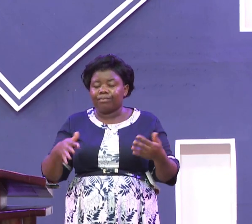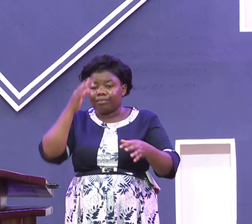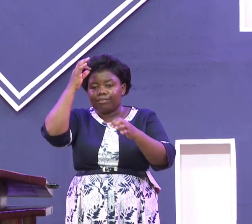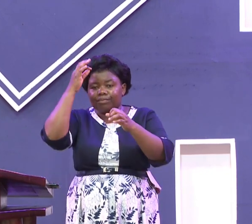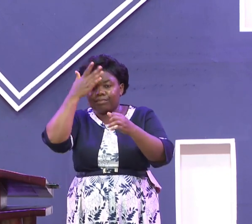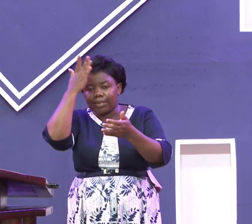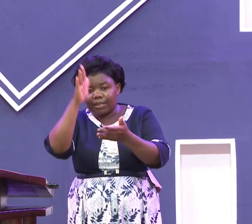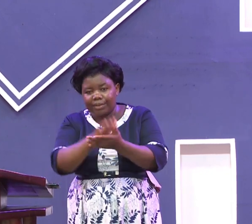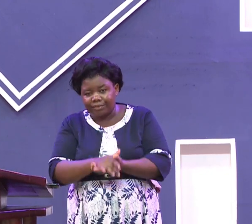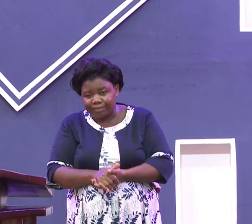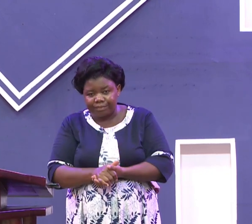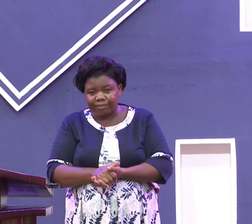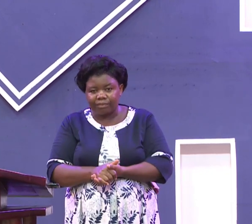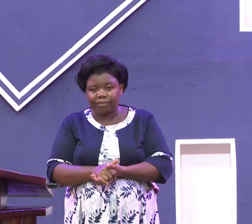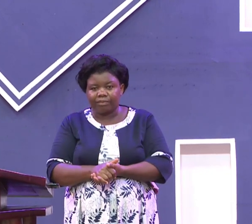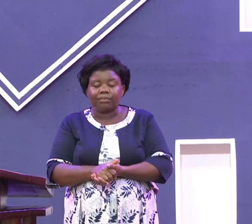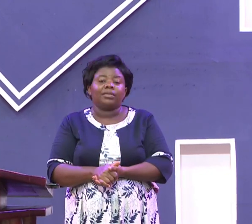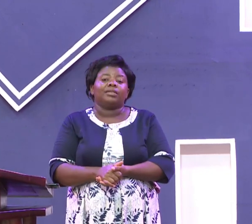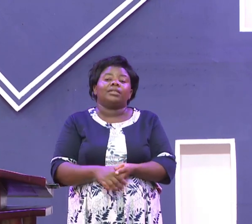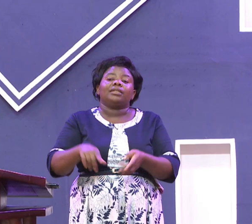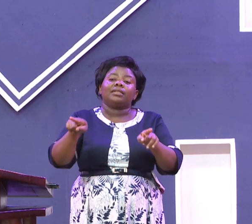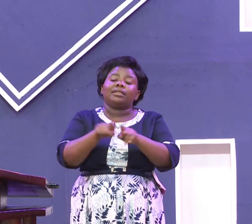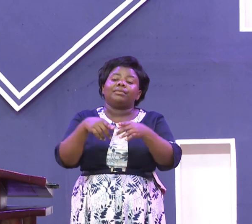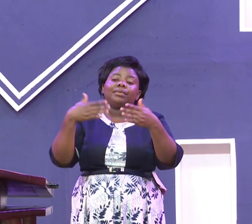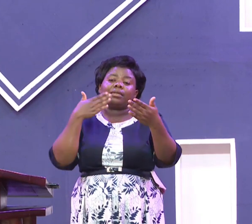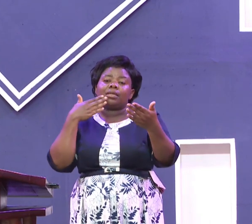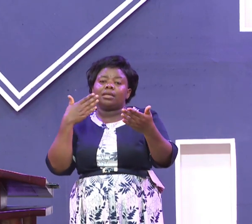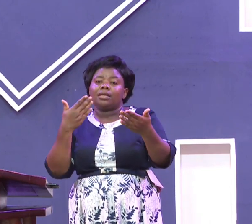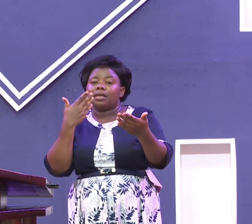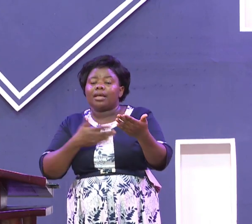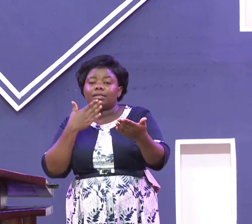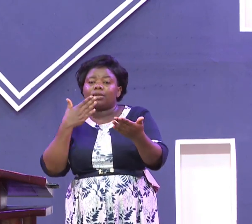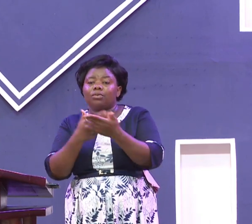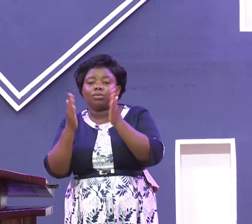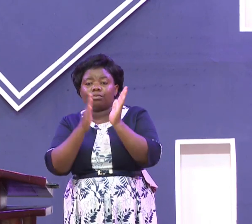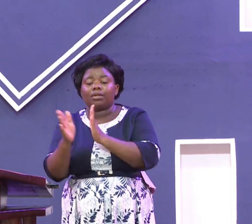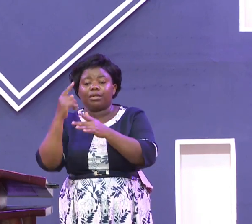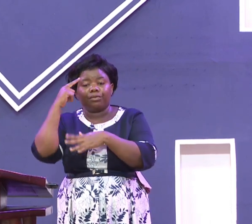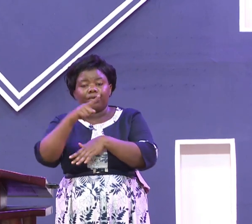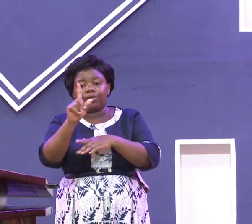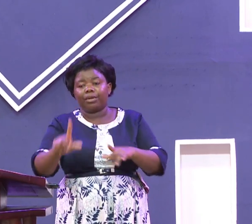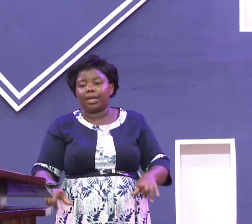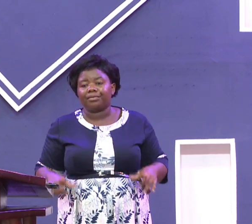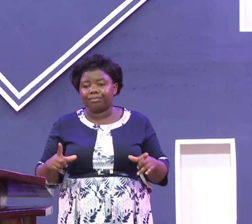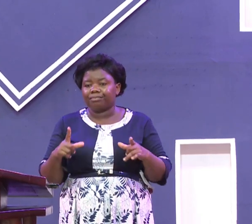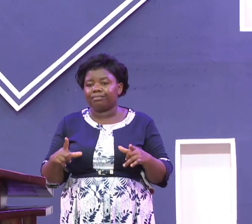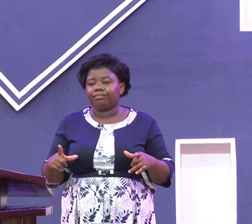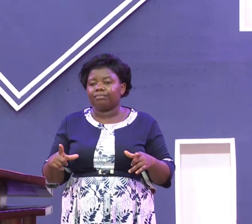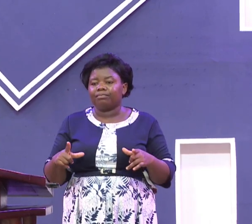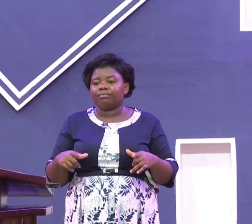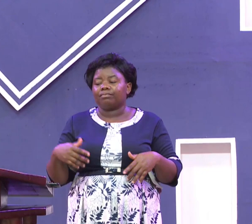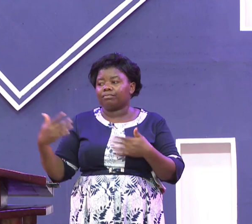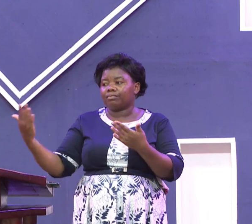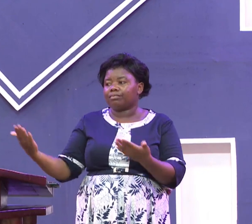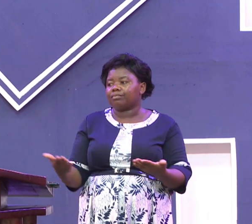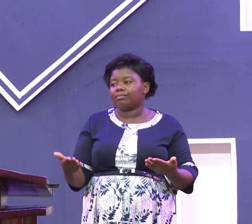Kiriza. Accept. Nti akyalina entegeka ennungi mu bulamu bwo. That he still has great plans for your life. Kanyanize